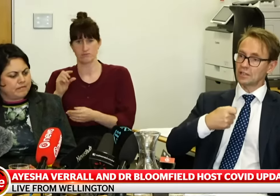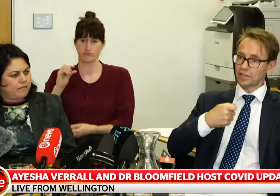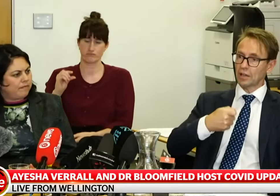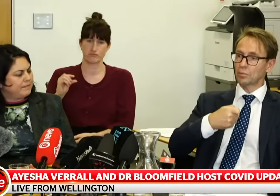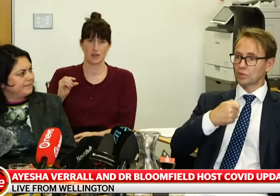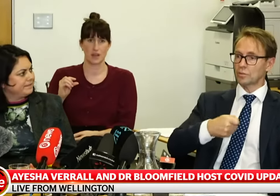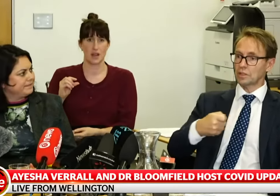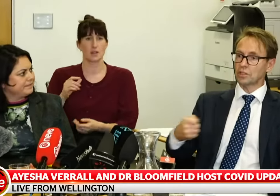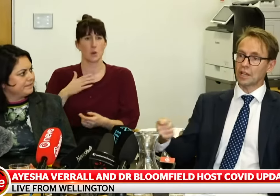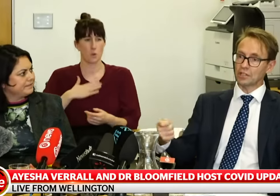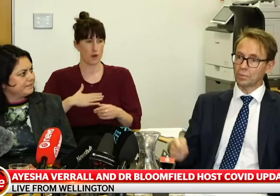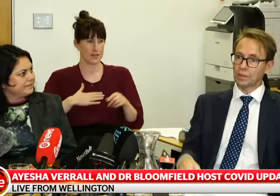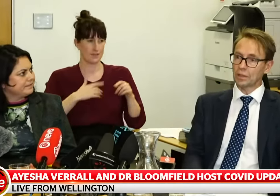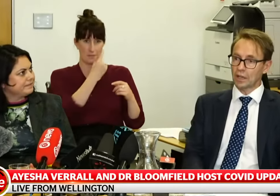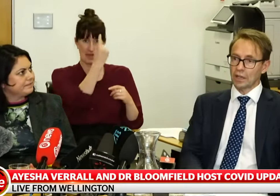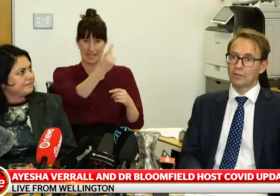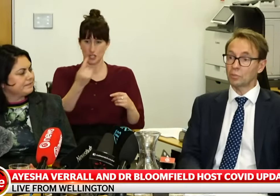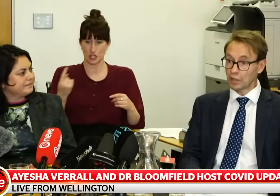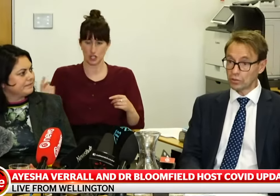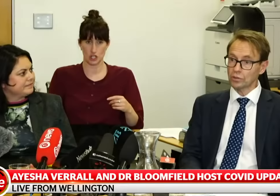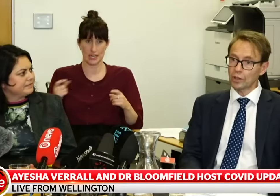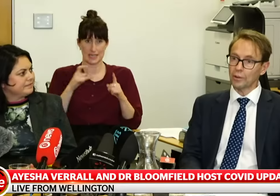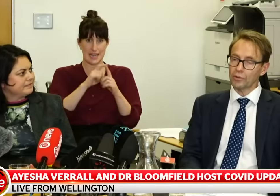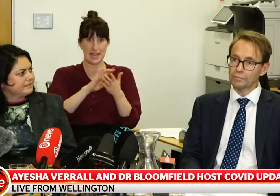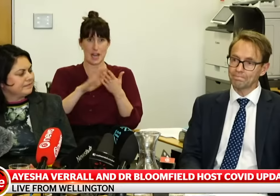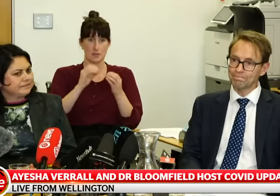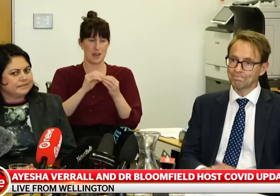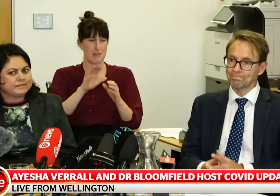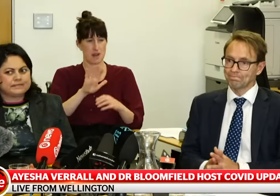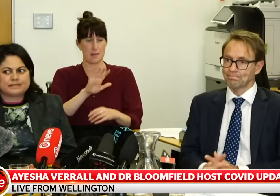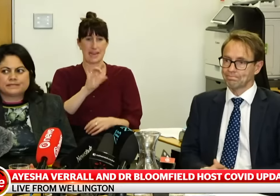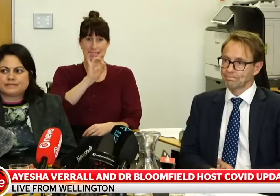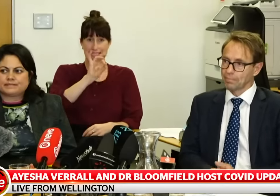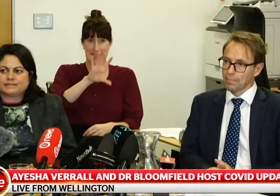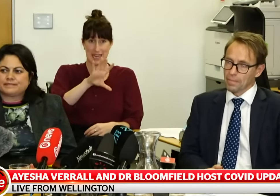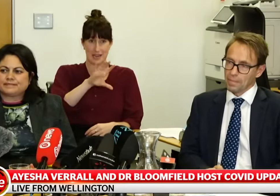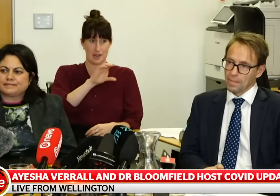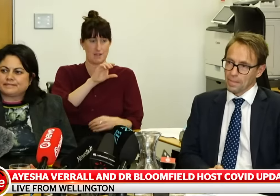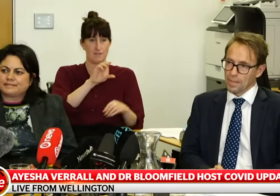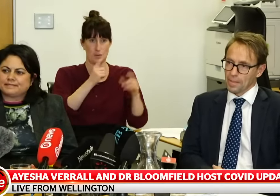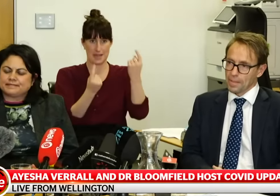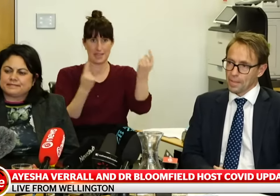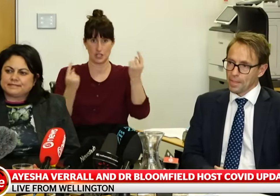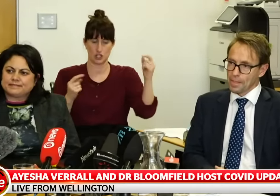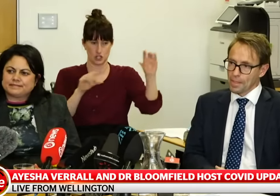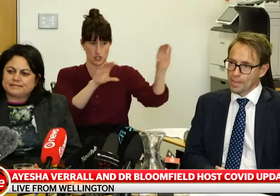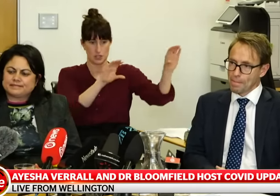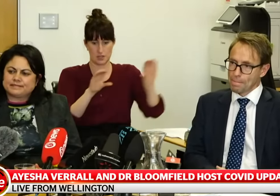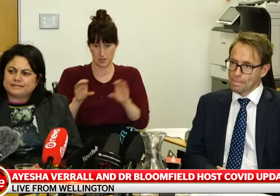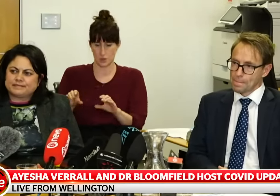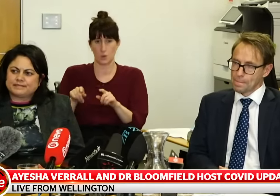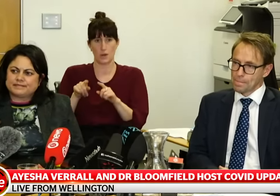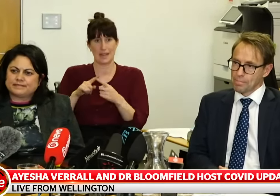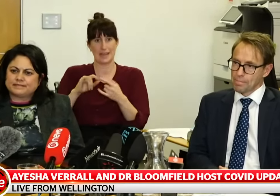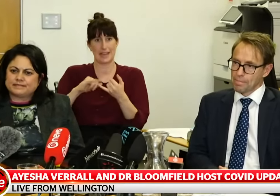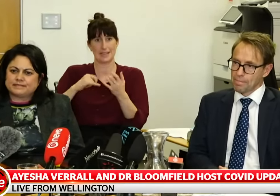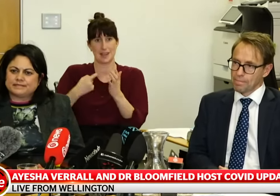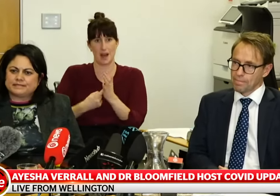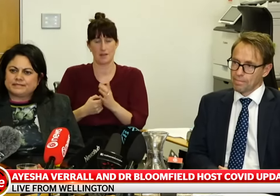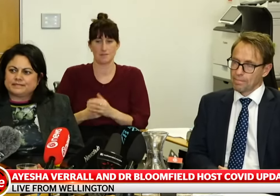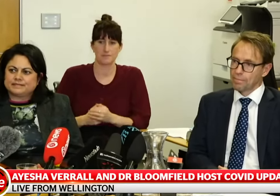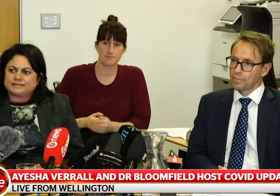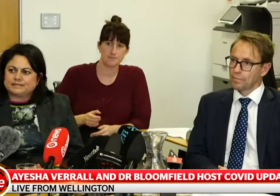least 10 samples from each DHB every week or two going through. Does do the scenarios that you're talking about specifically